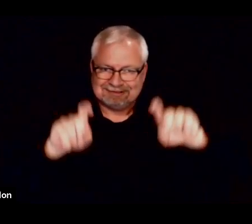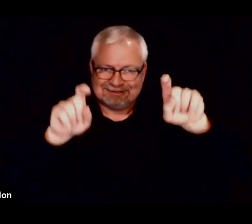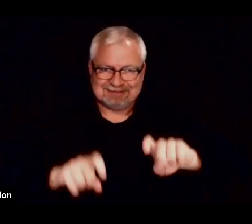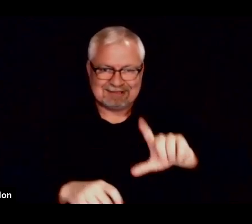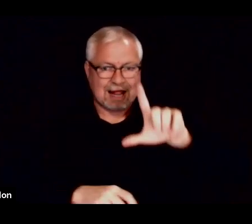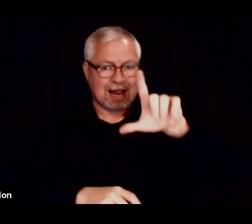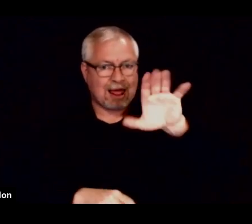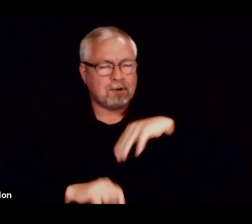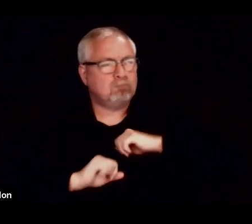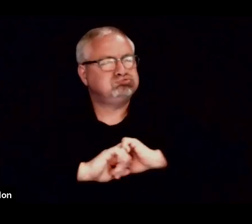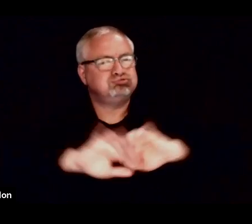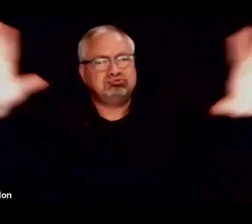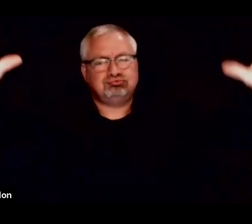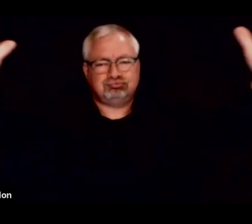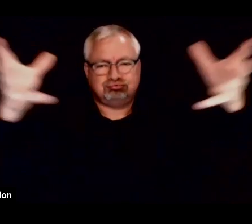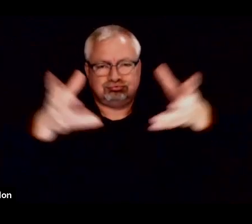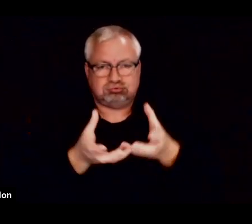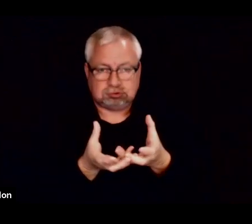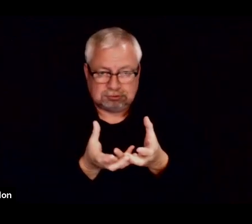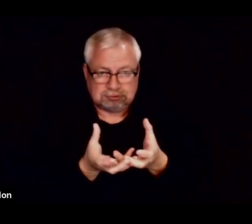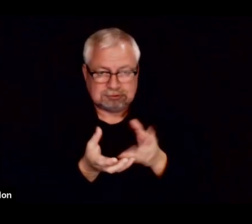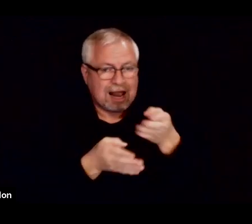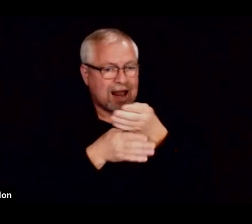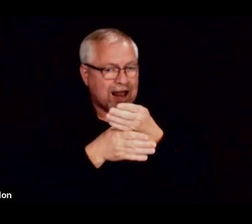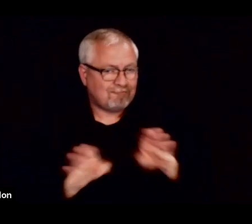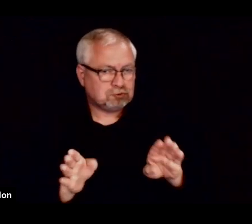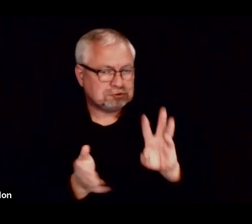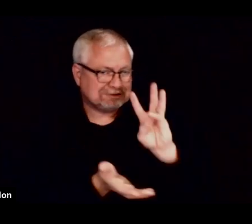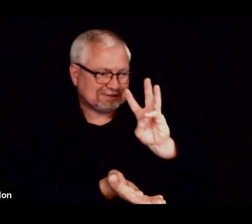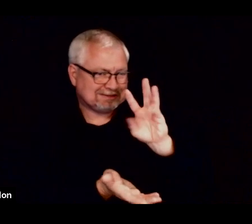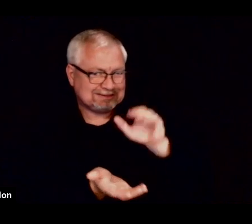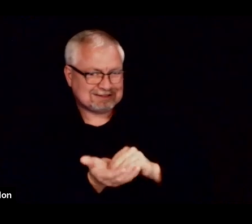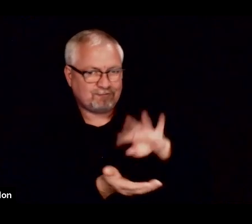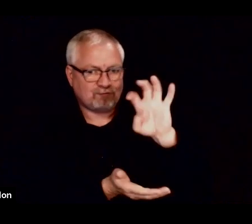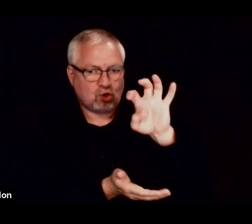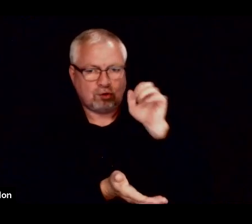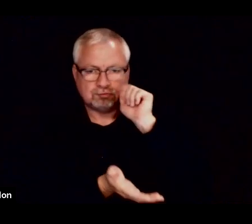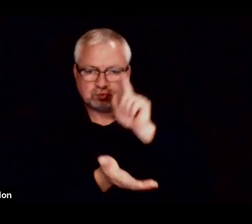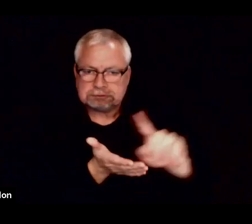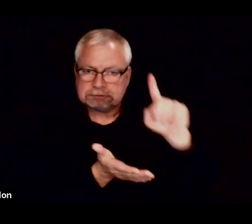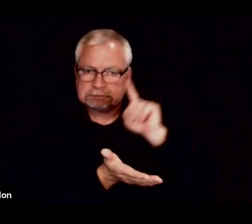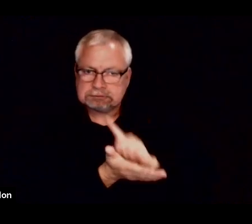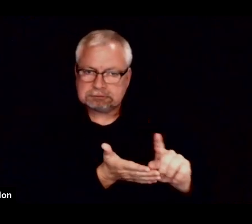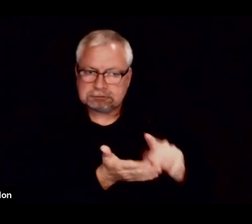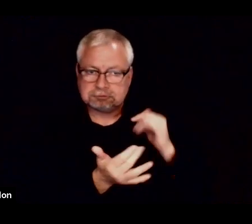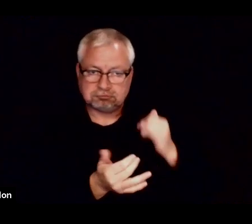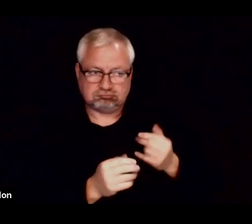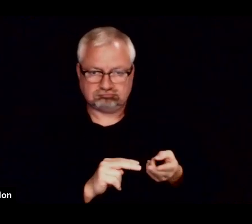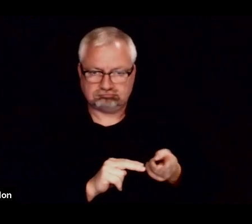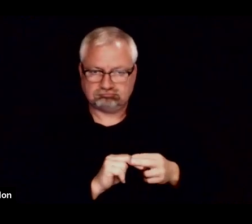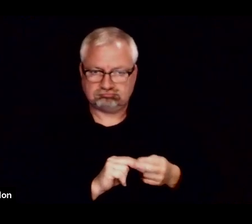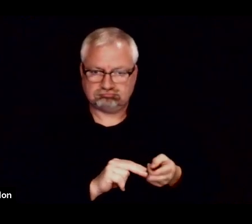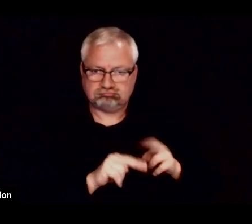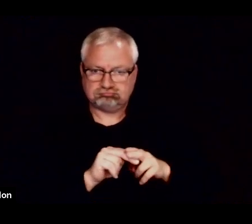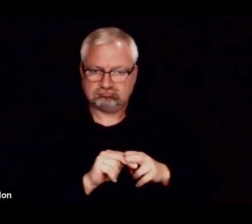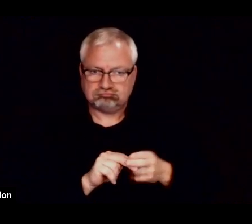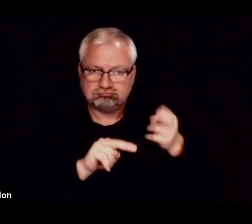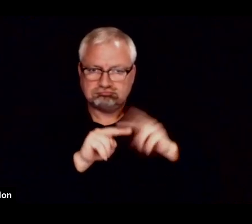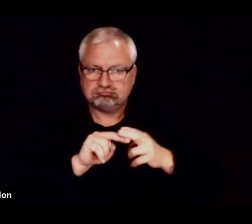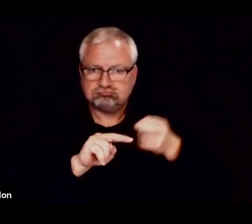over 6,400 tests over the last week. So that's a significant improvement over the last couple of weeks, but not as